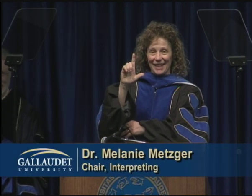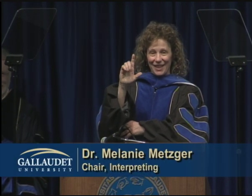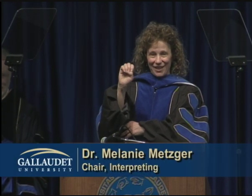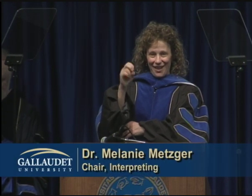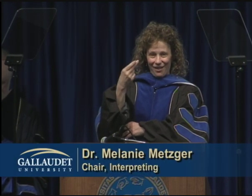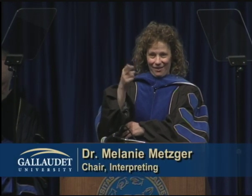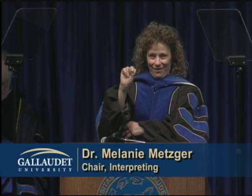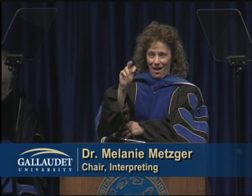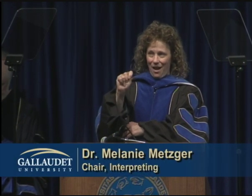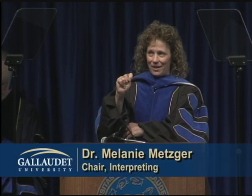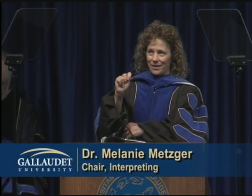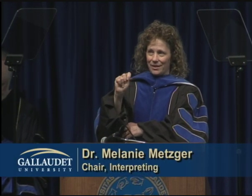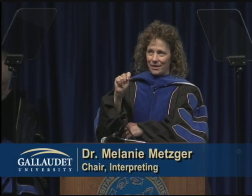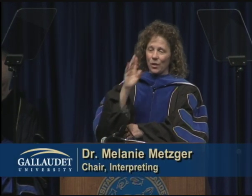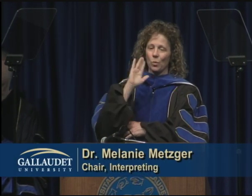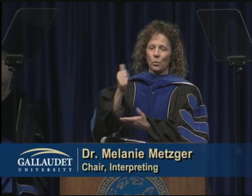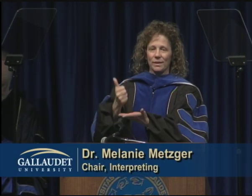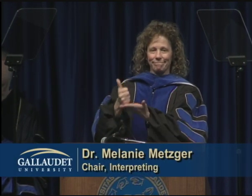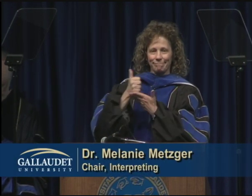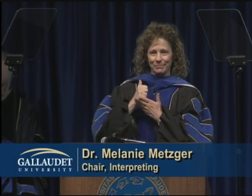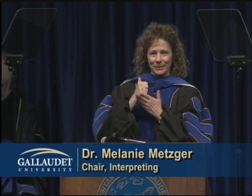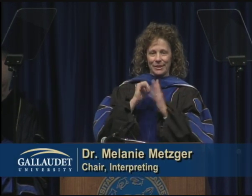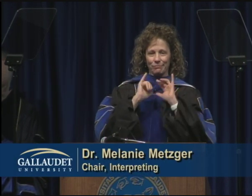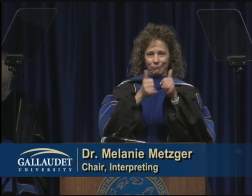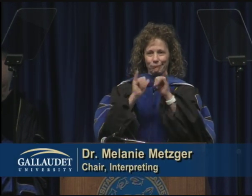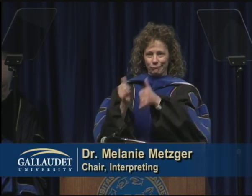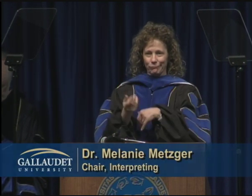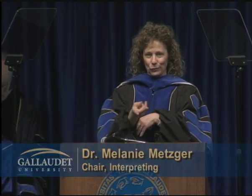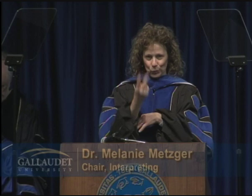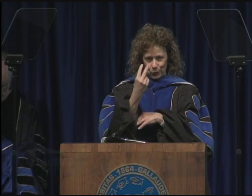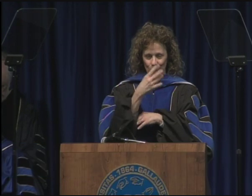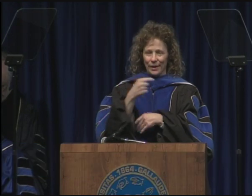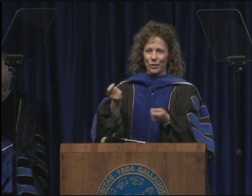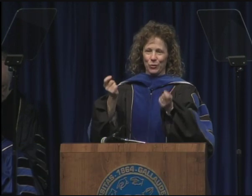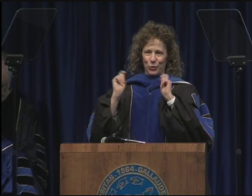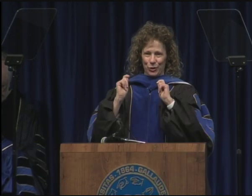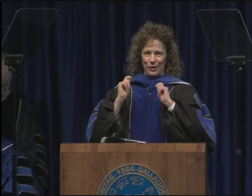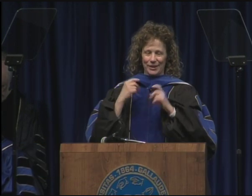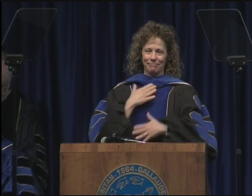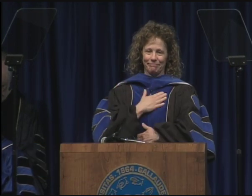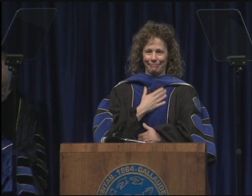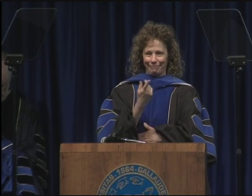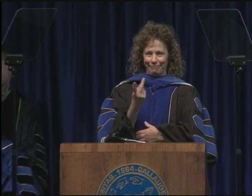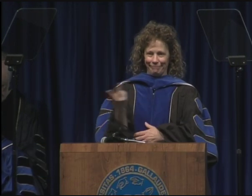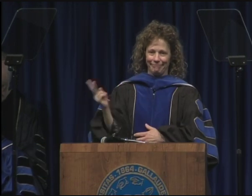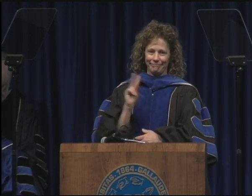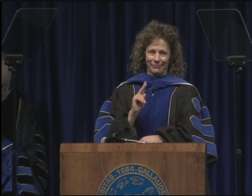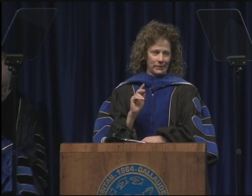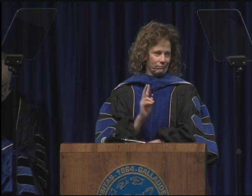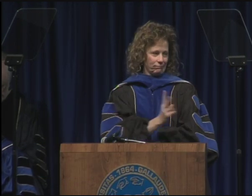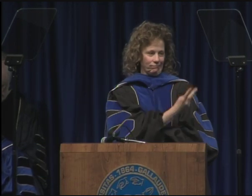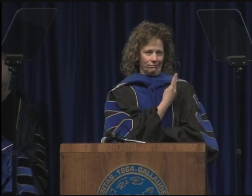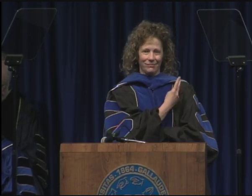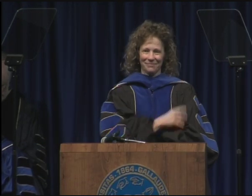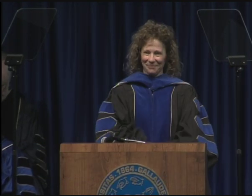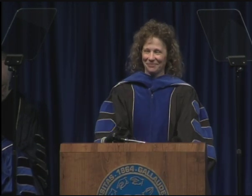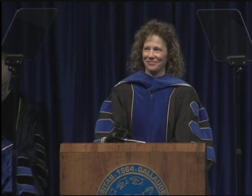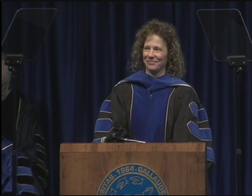and Ms. Danielle Hunt will assist me in presenting 2 awards and hoods to the Masters in